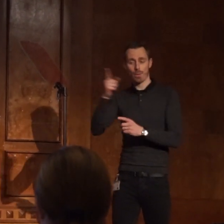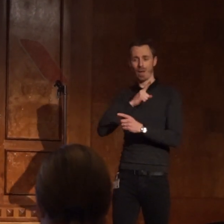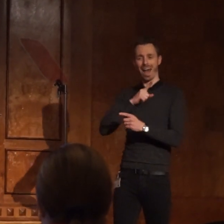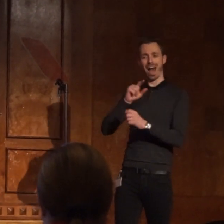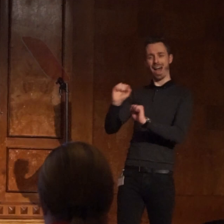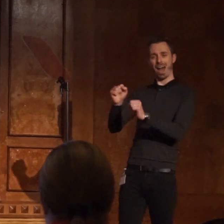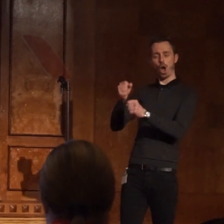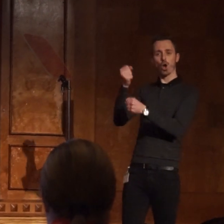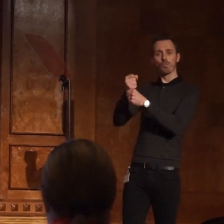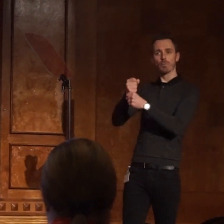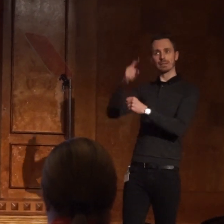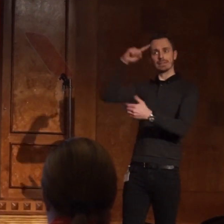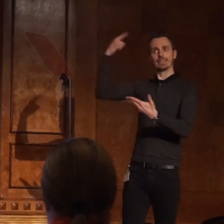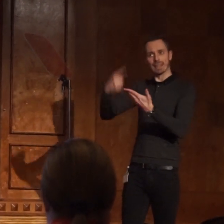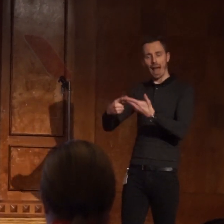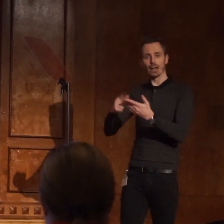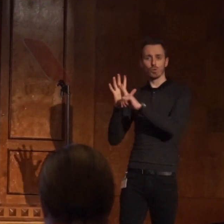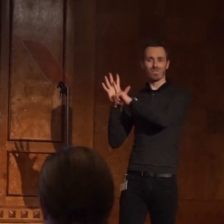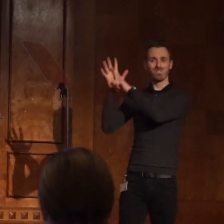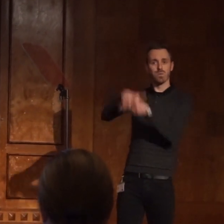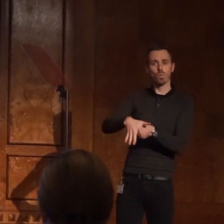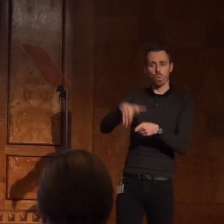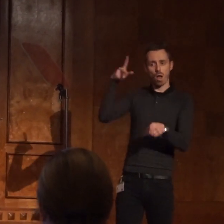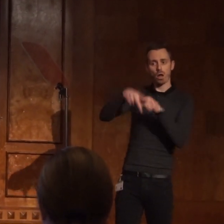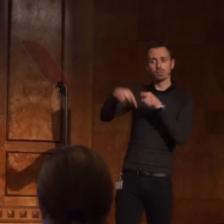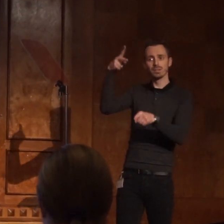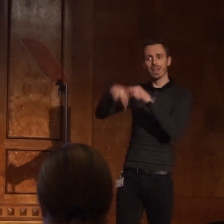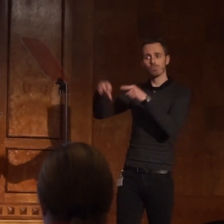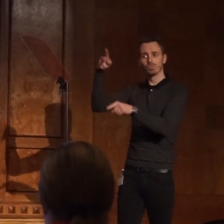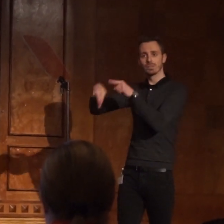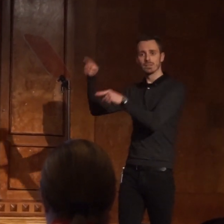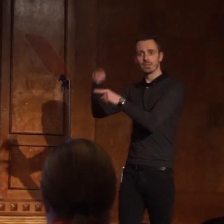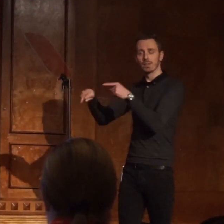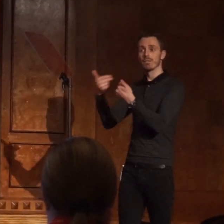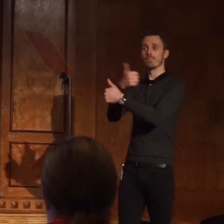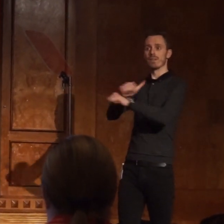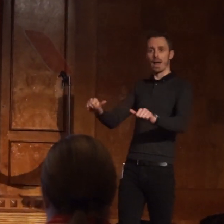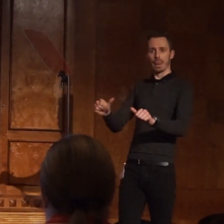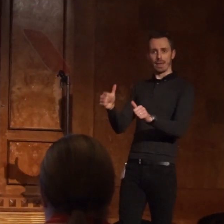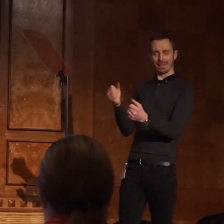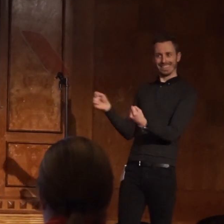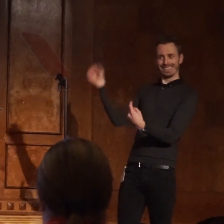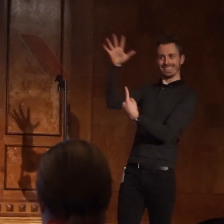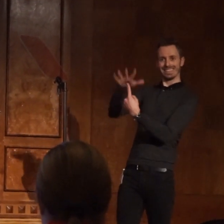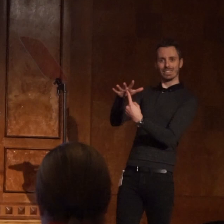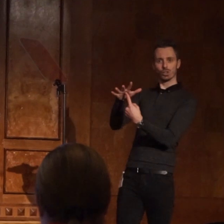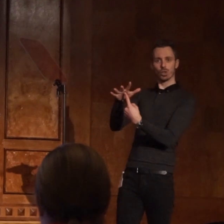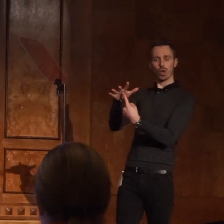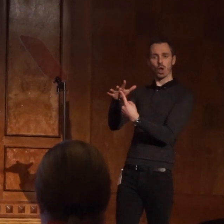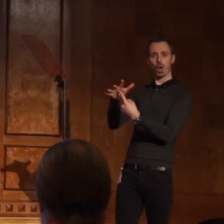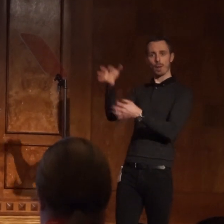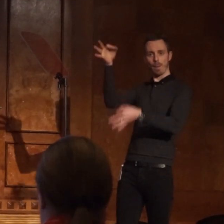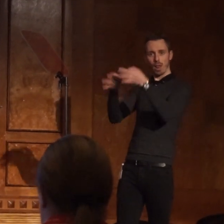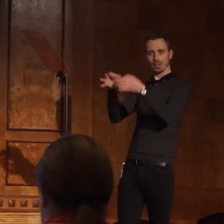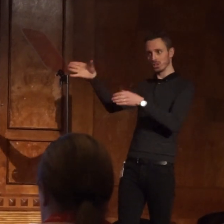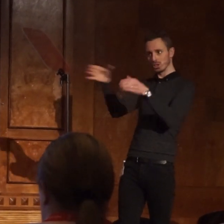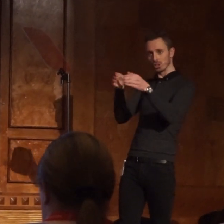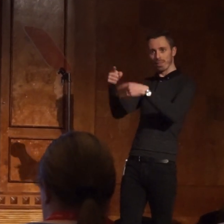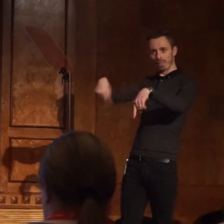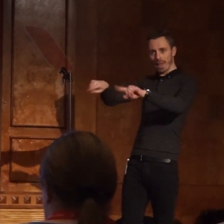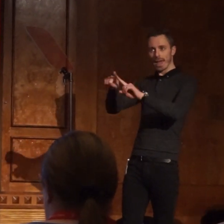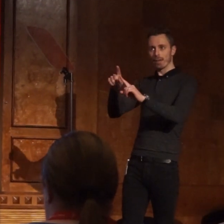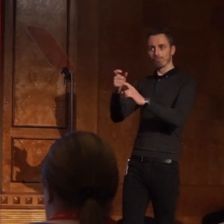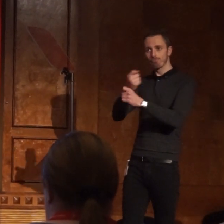impose austerity. We now have senior cabinet ministers realising their plummeting popularity,